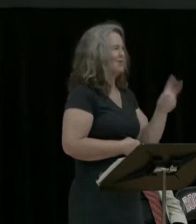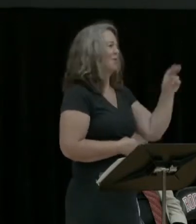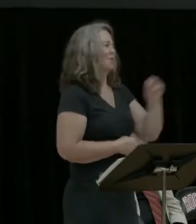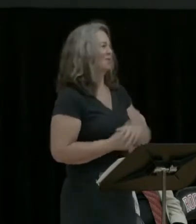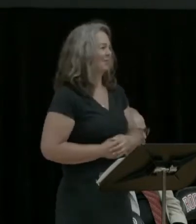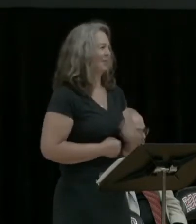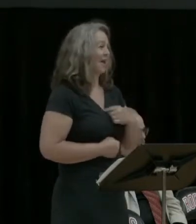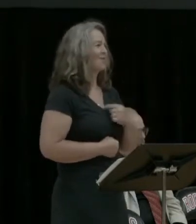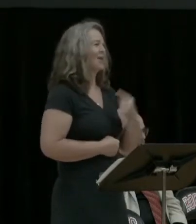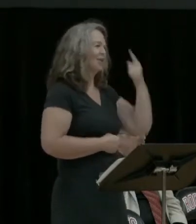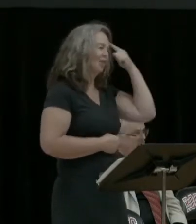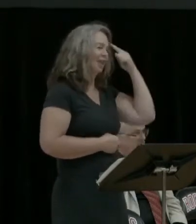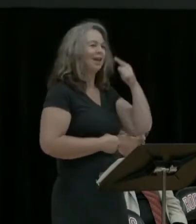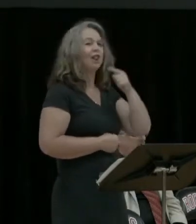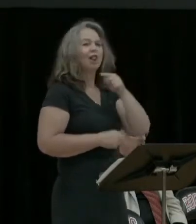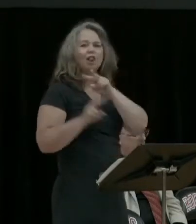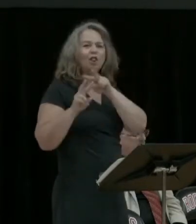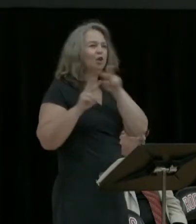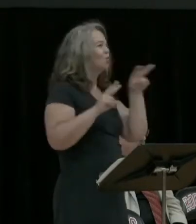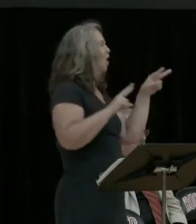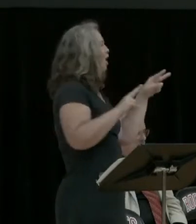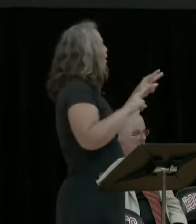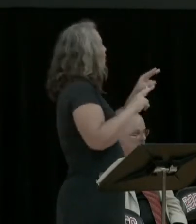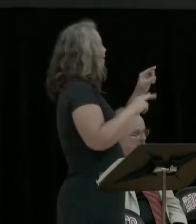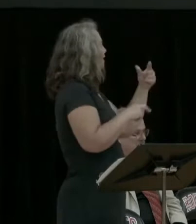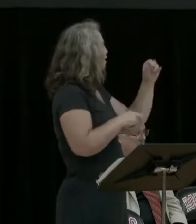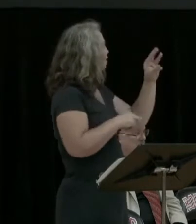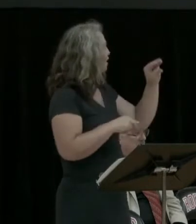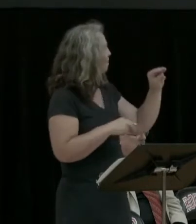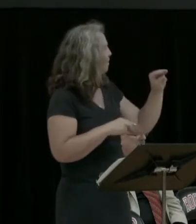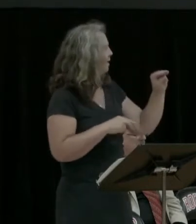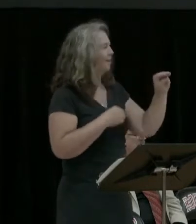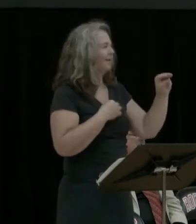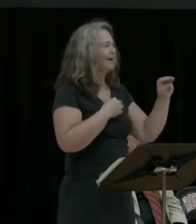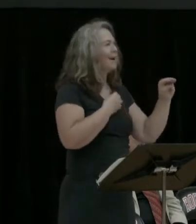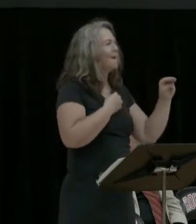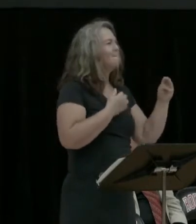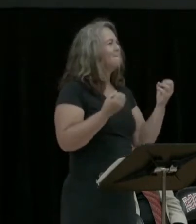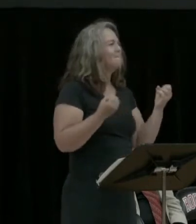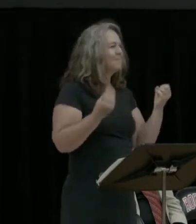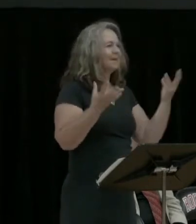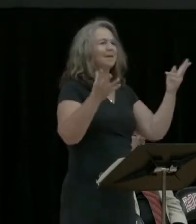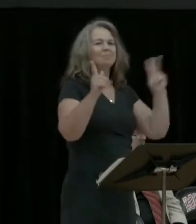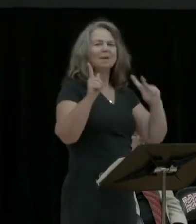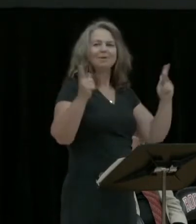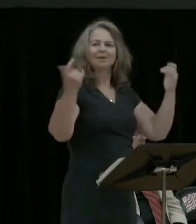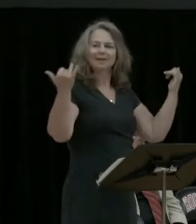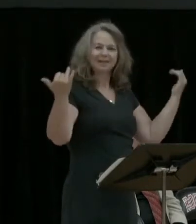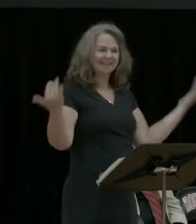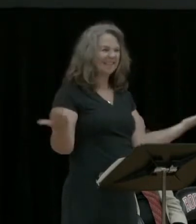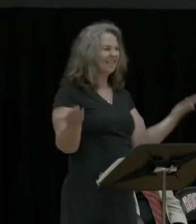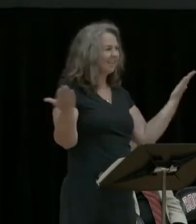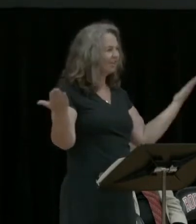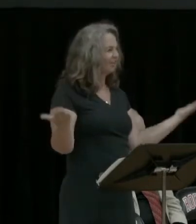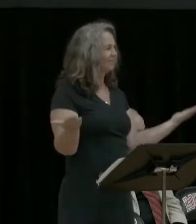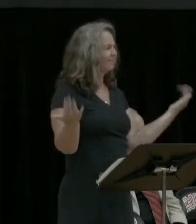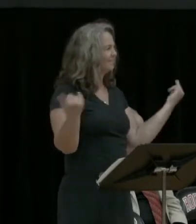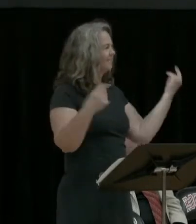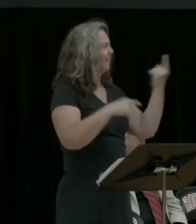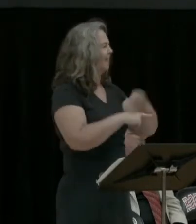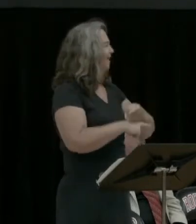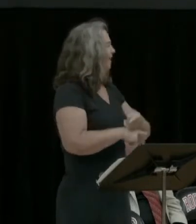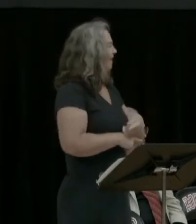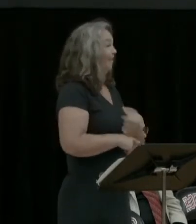want you to take a minute just to look around this gym. There are a lot of people here today. And